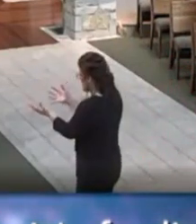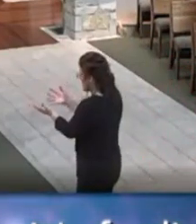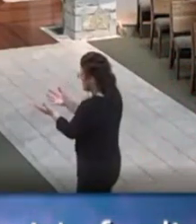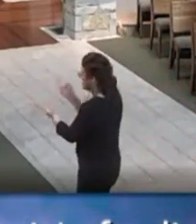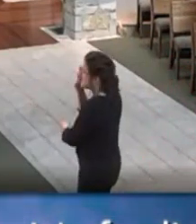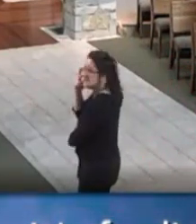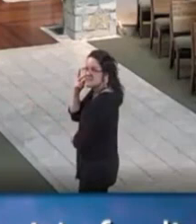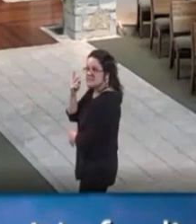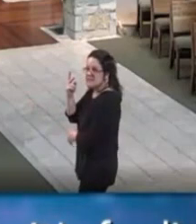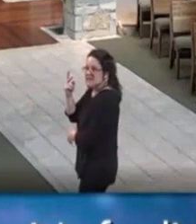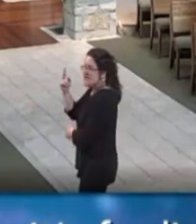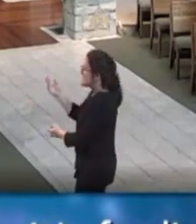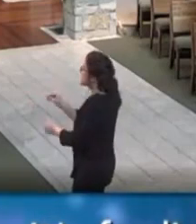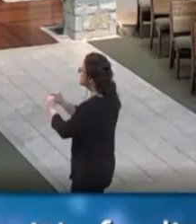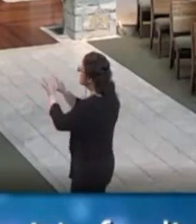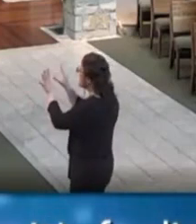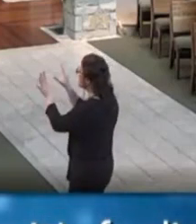language,